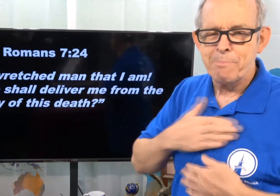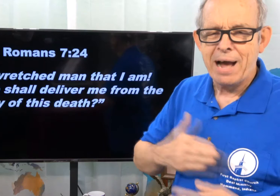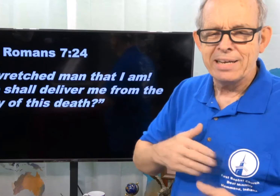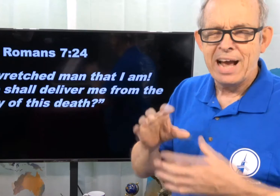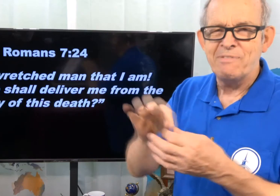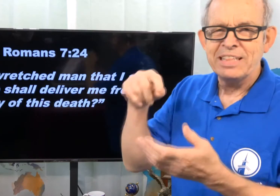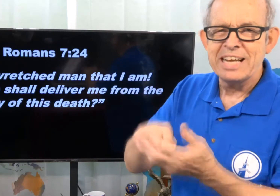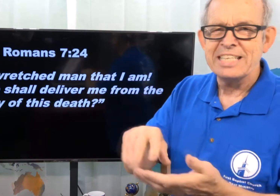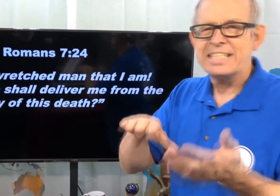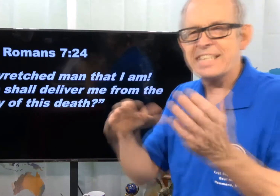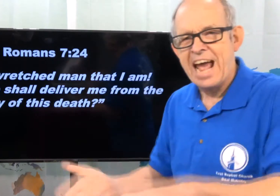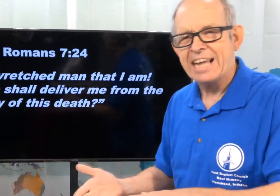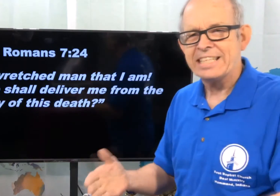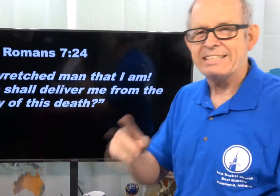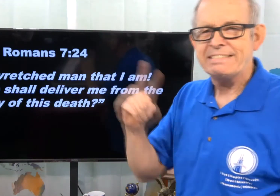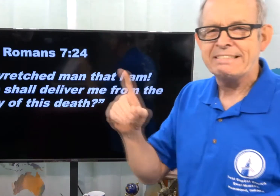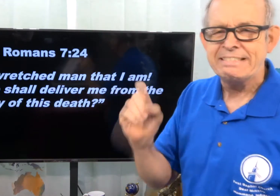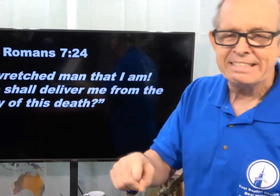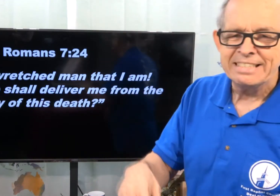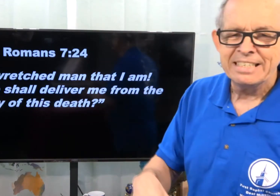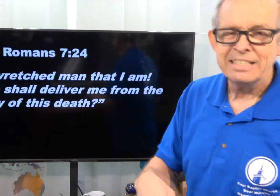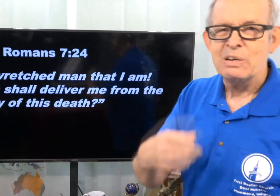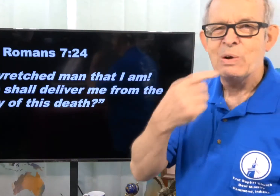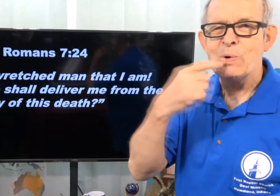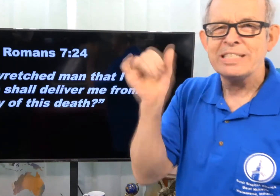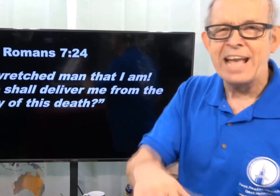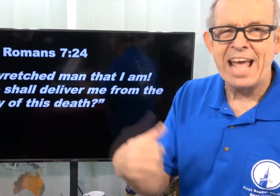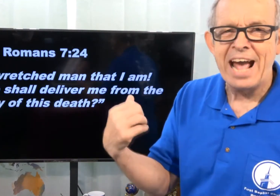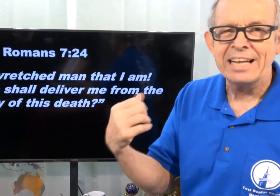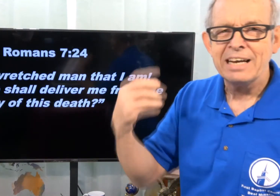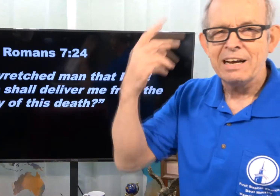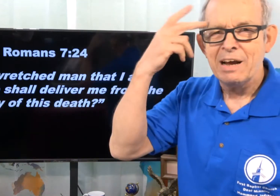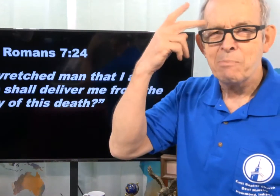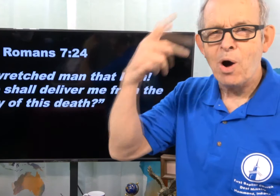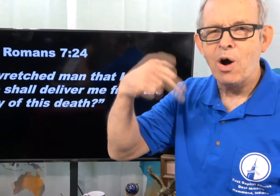body of this death? Who said that? Paul.